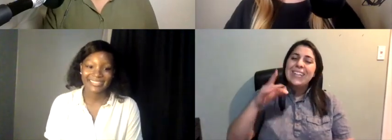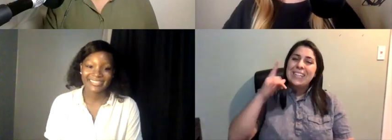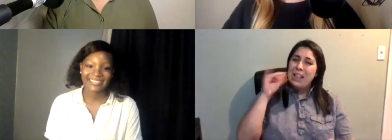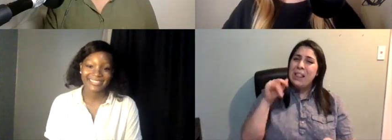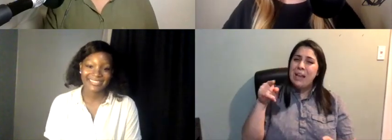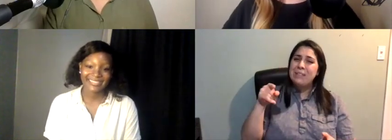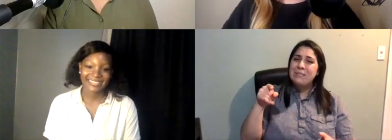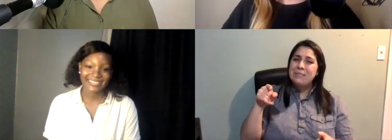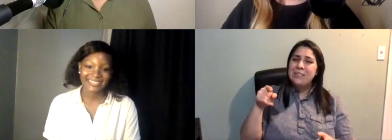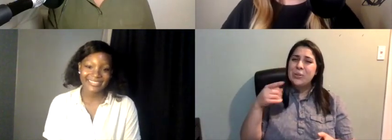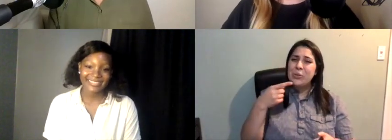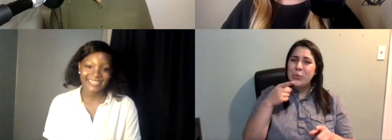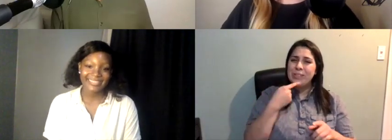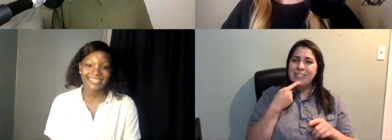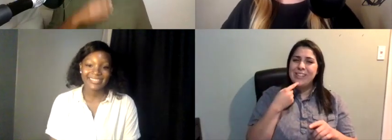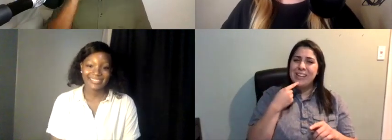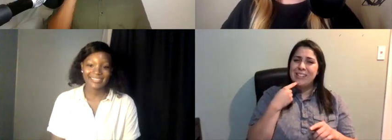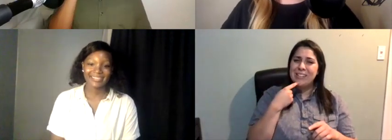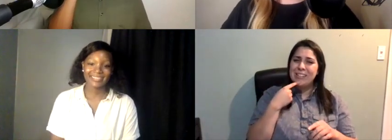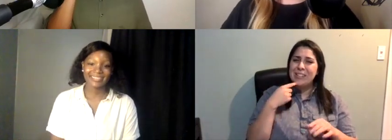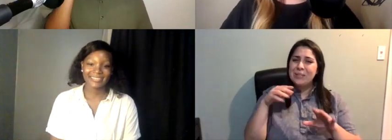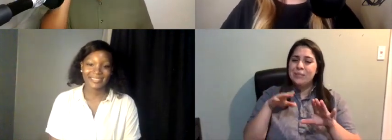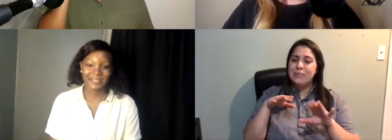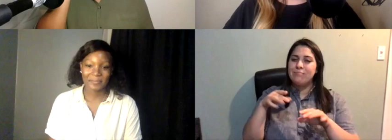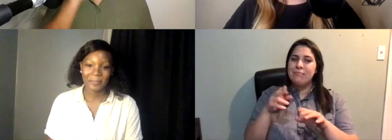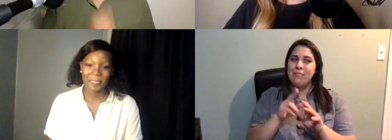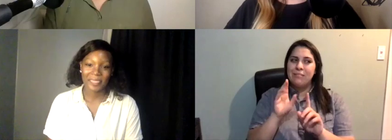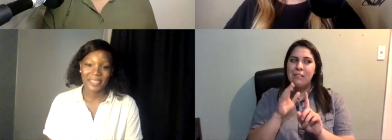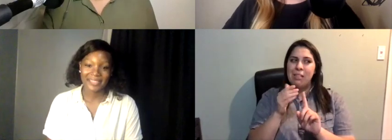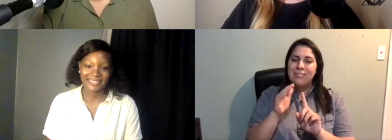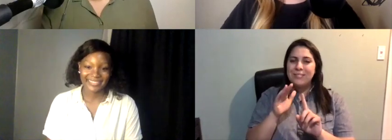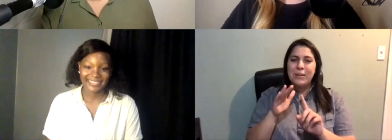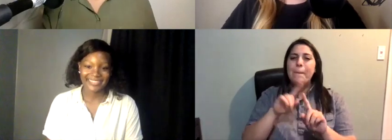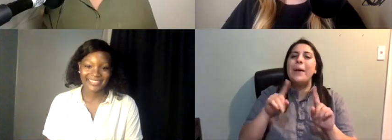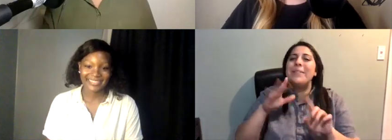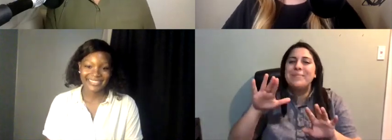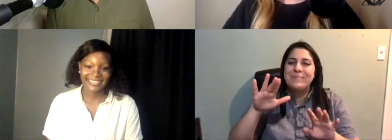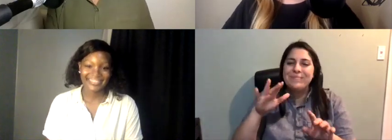great weekend. Sure, honey. Yeah. Like, that's what it sounds like, but it's okay. I know what you meant.